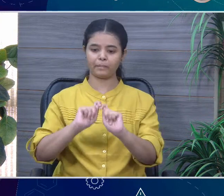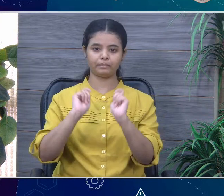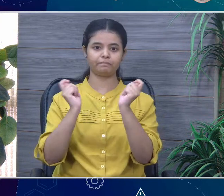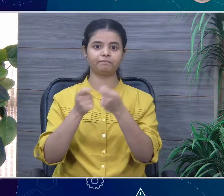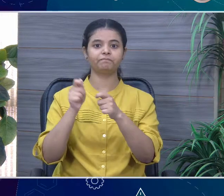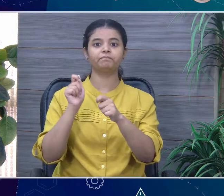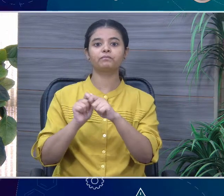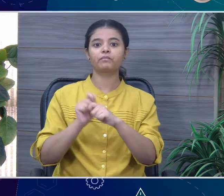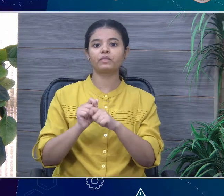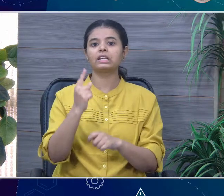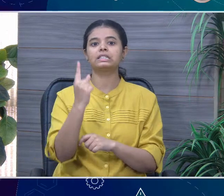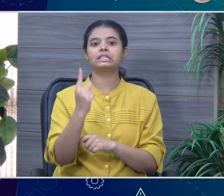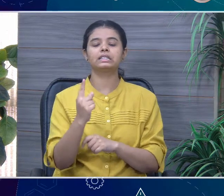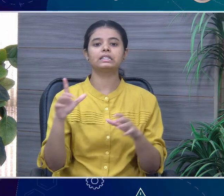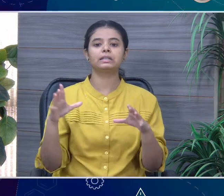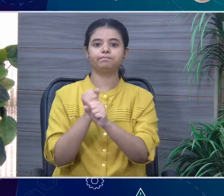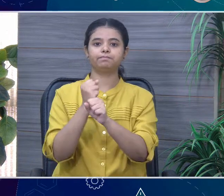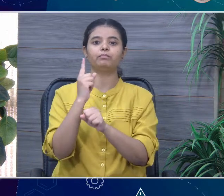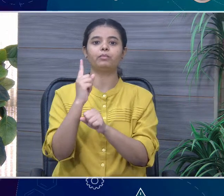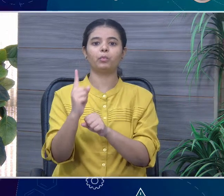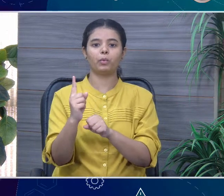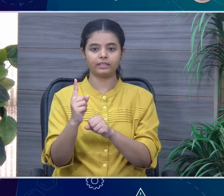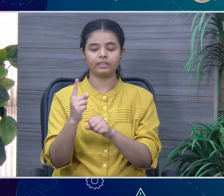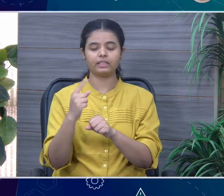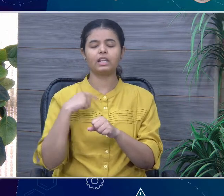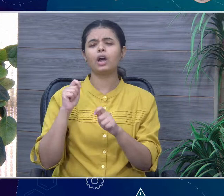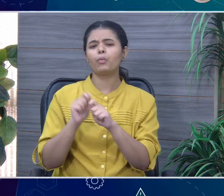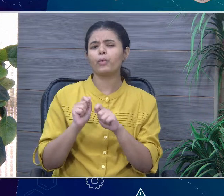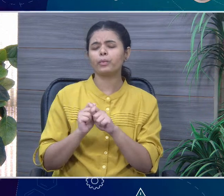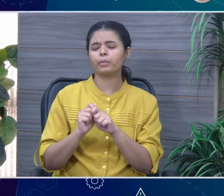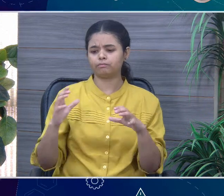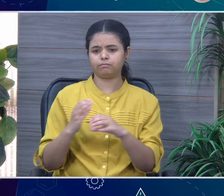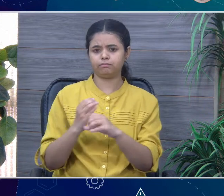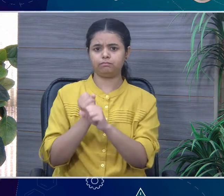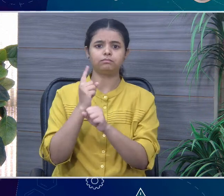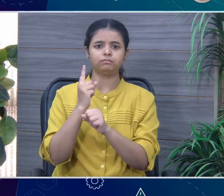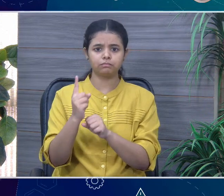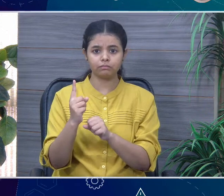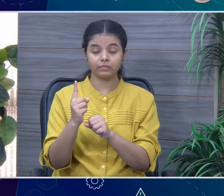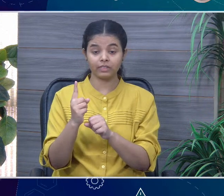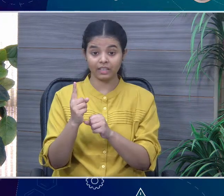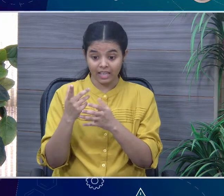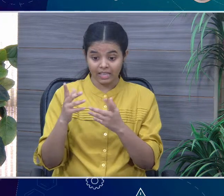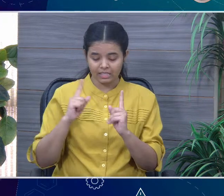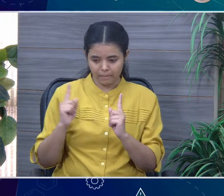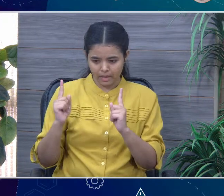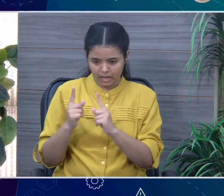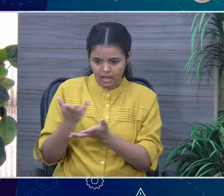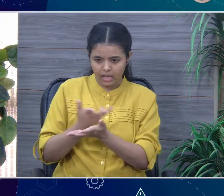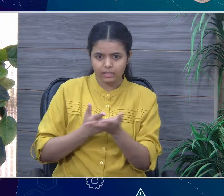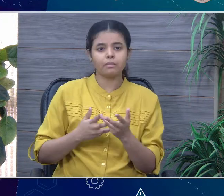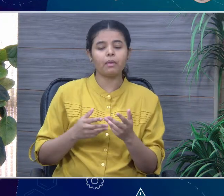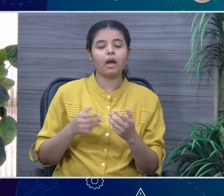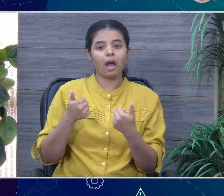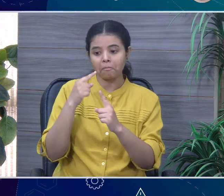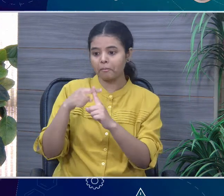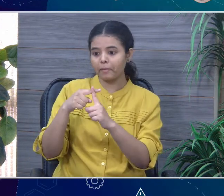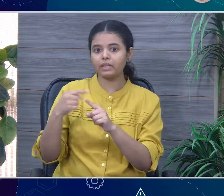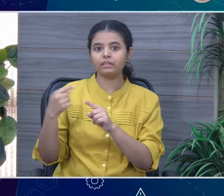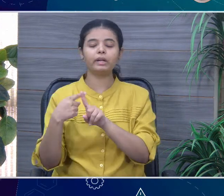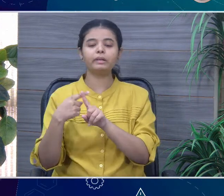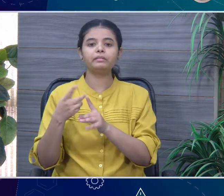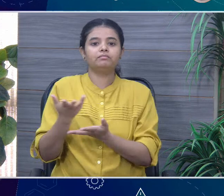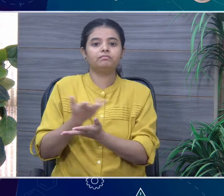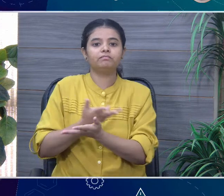as a single unit? They work as a single unit so that they are able to complement each other.